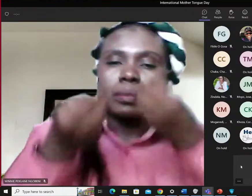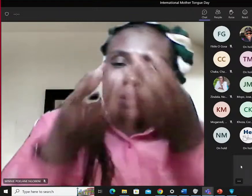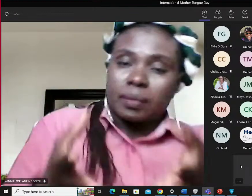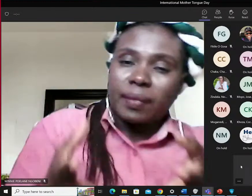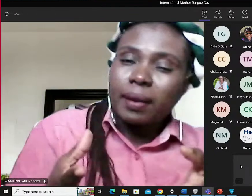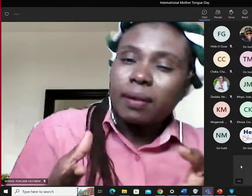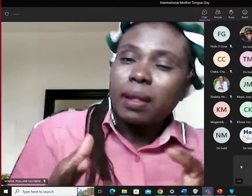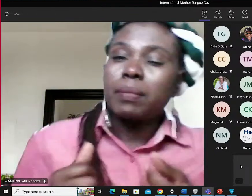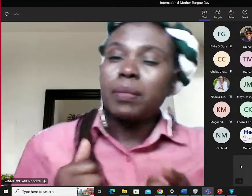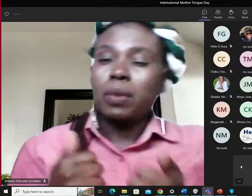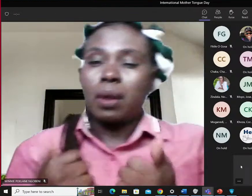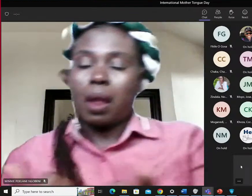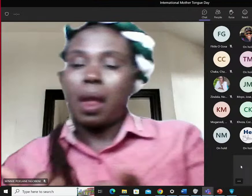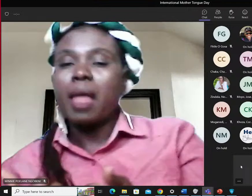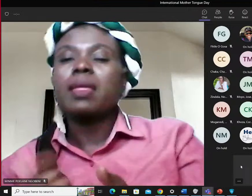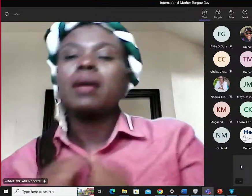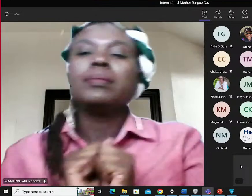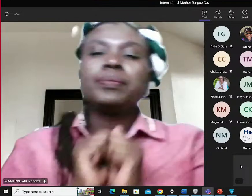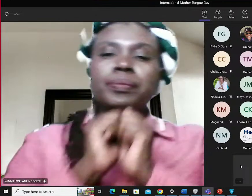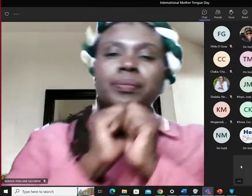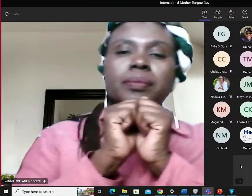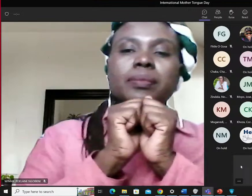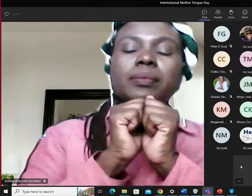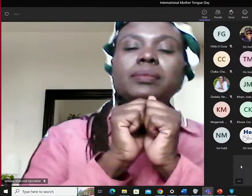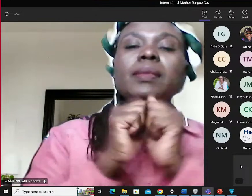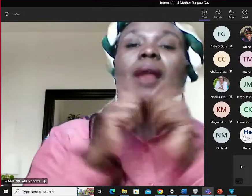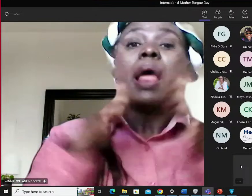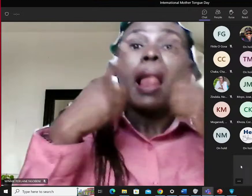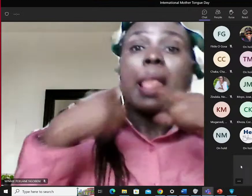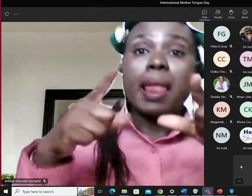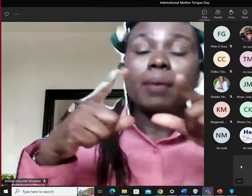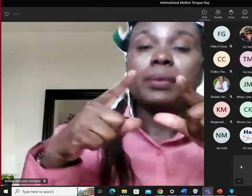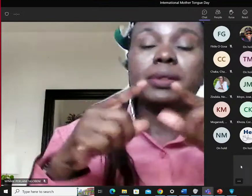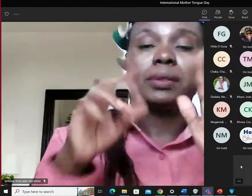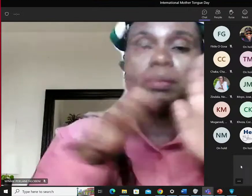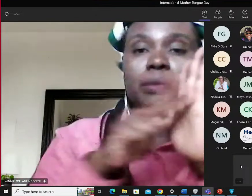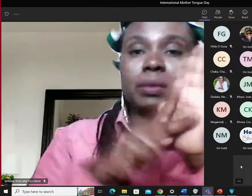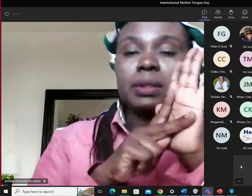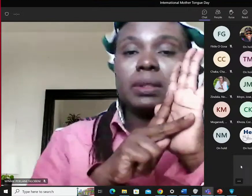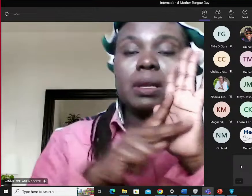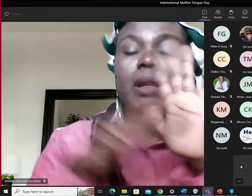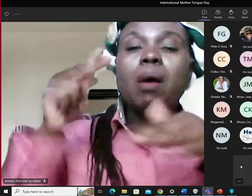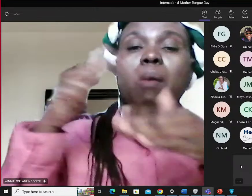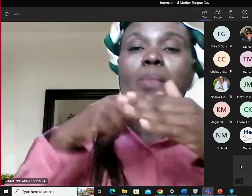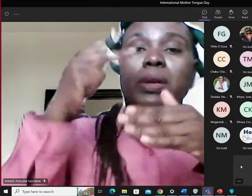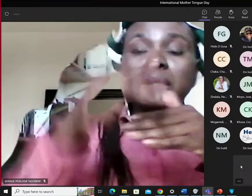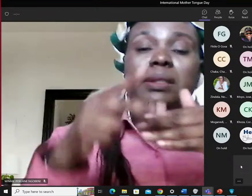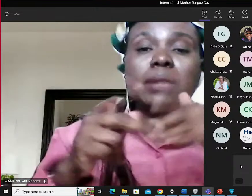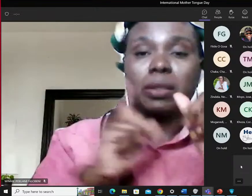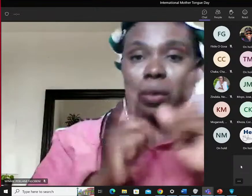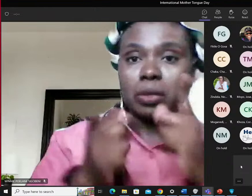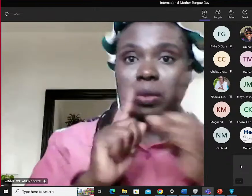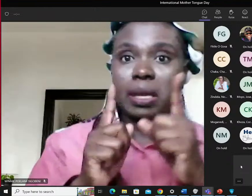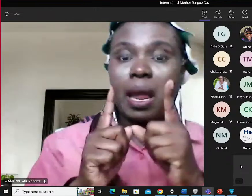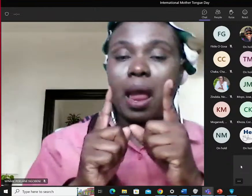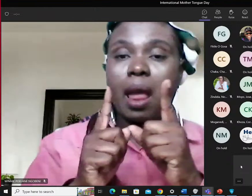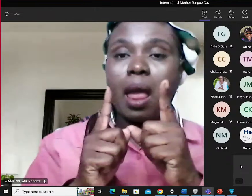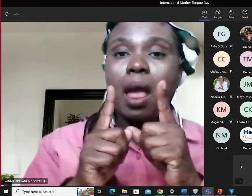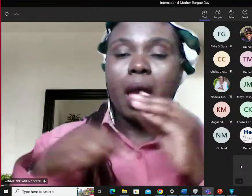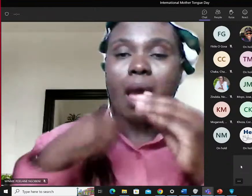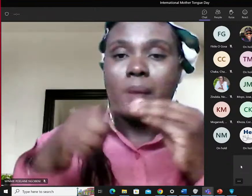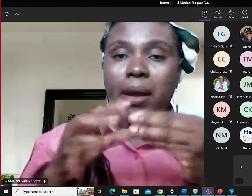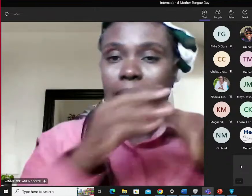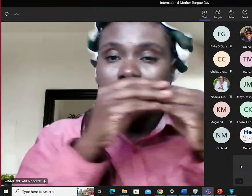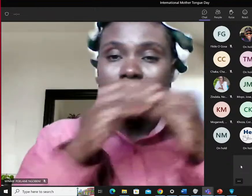The language policy then introduced the project that we are talking about, that is led by me,